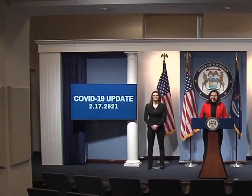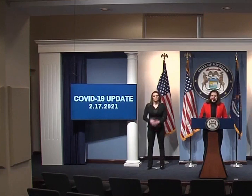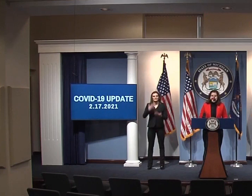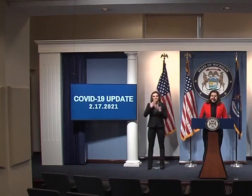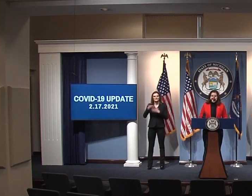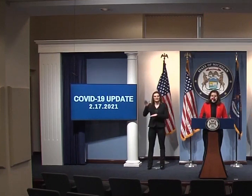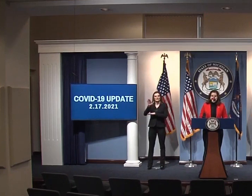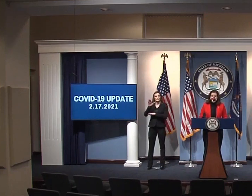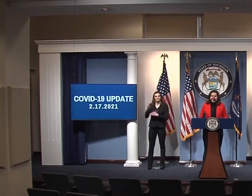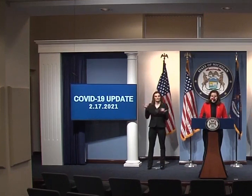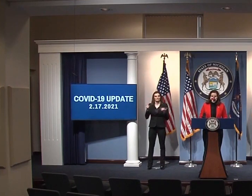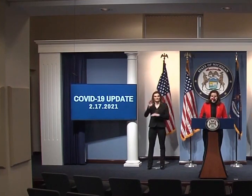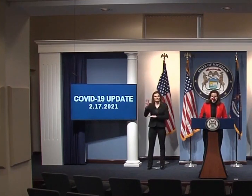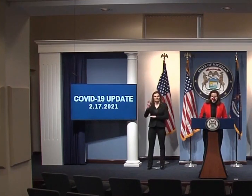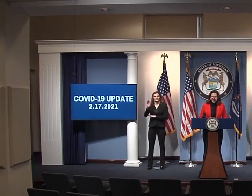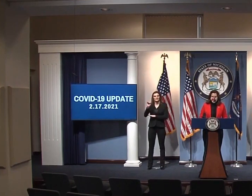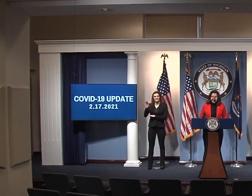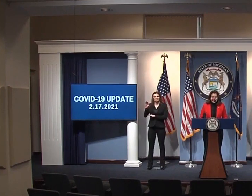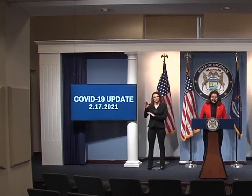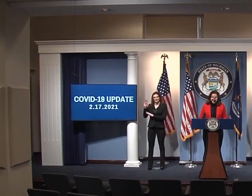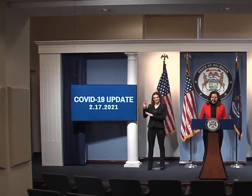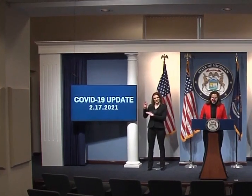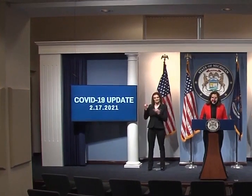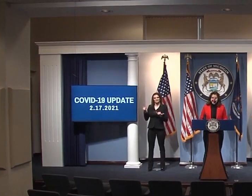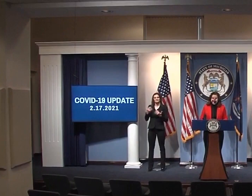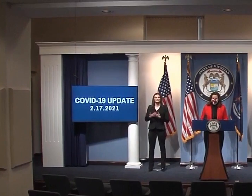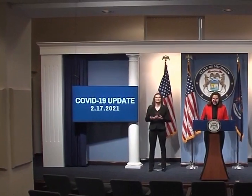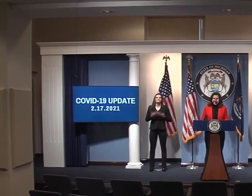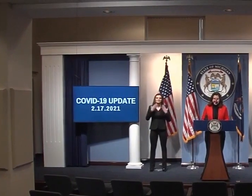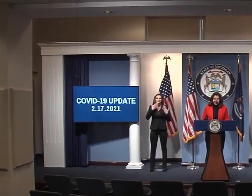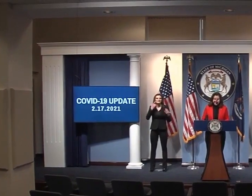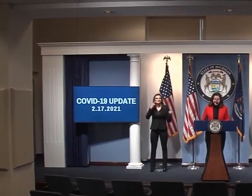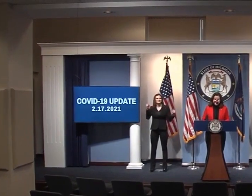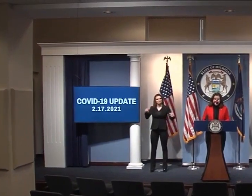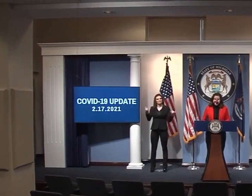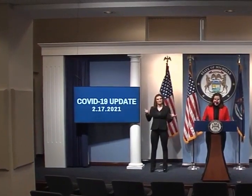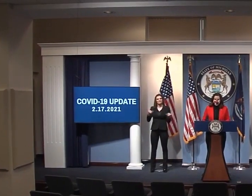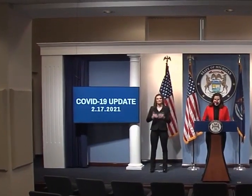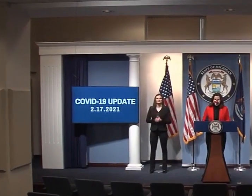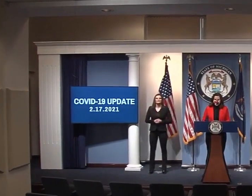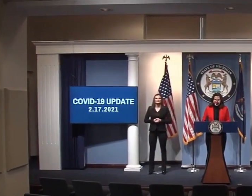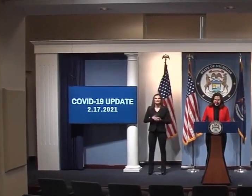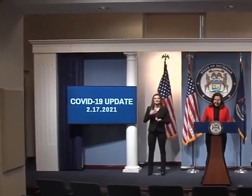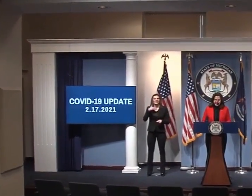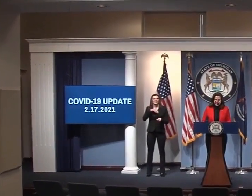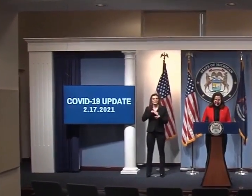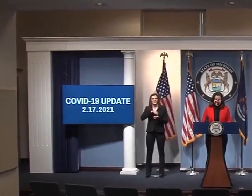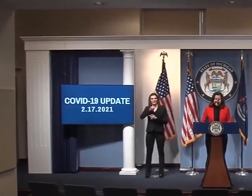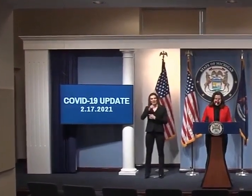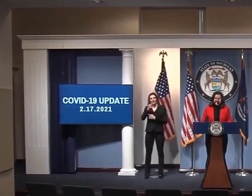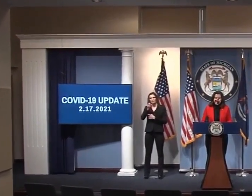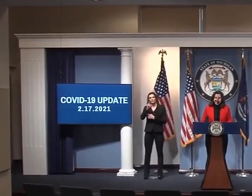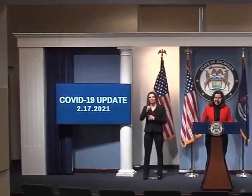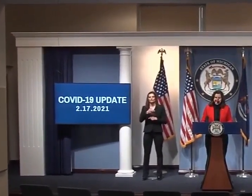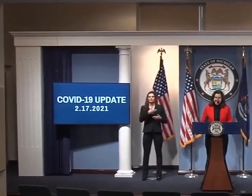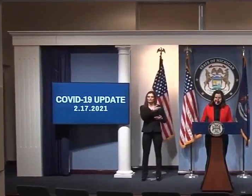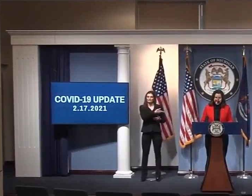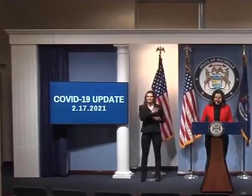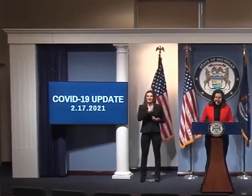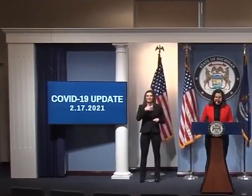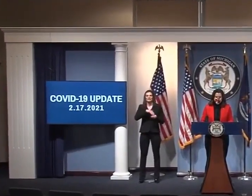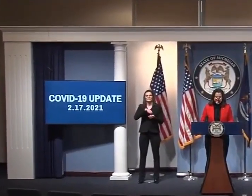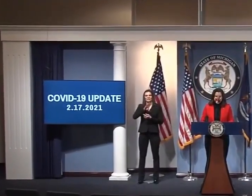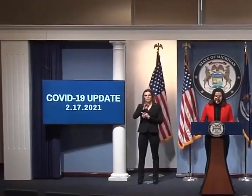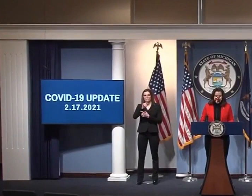Good afternoon. It is Wednesday, February 17th. Thank you for joining us today. Of course, I've got Dr. Janae Caldoun by my side, Dr.